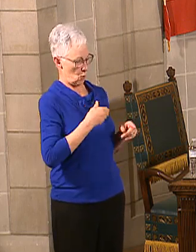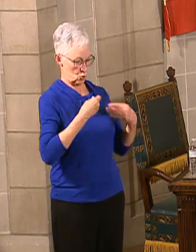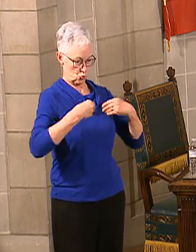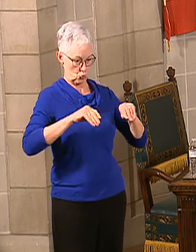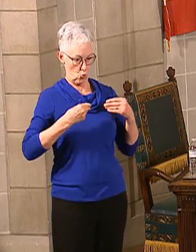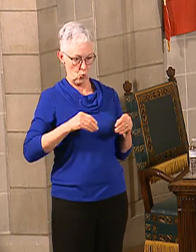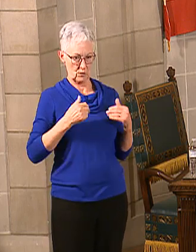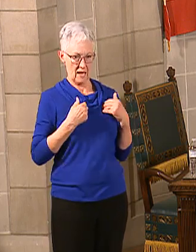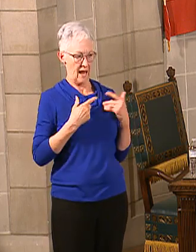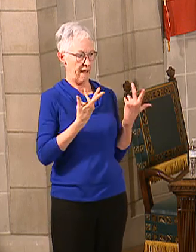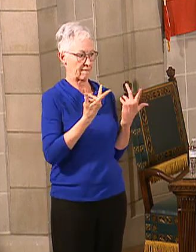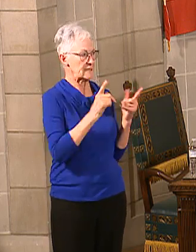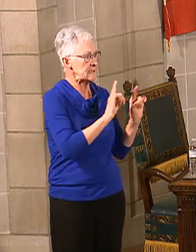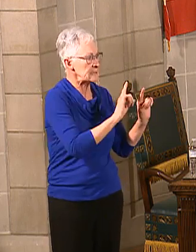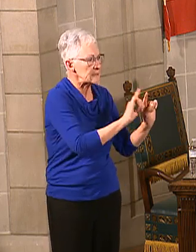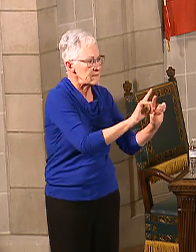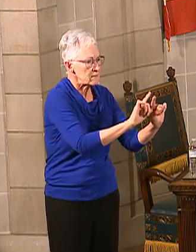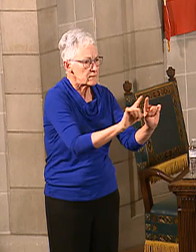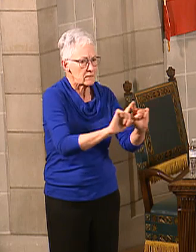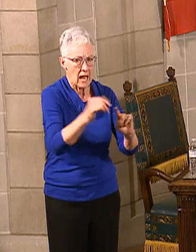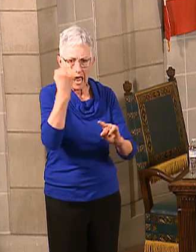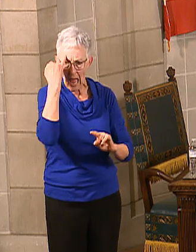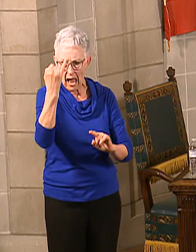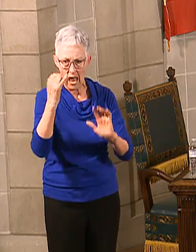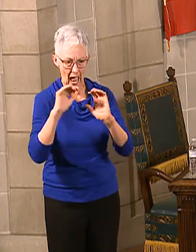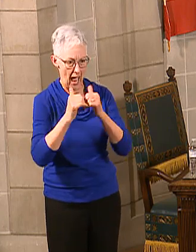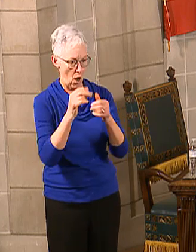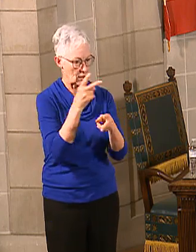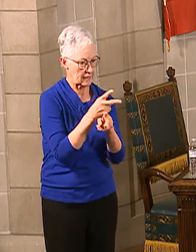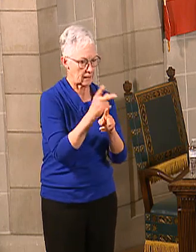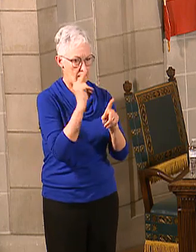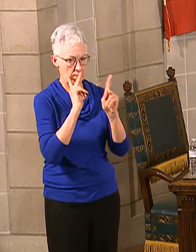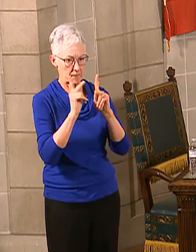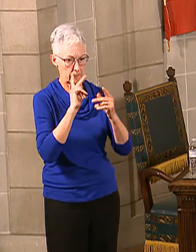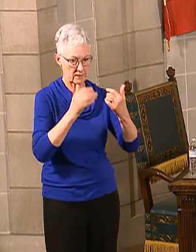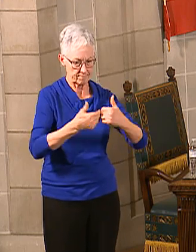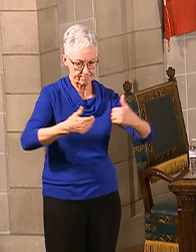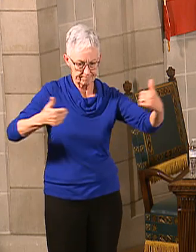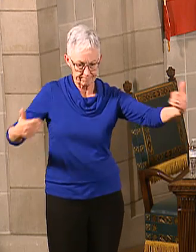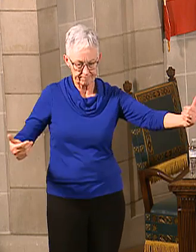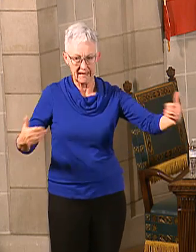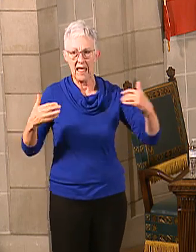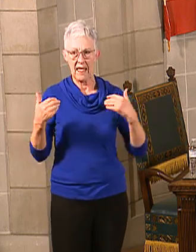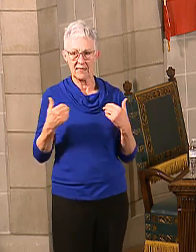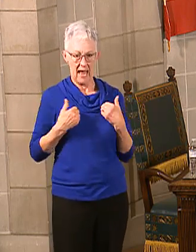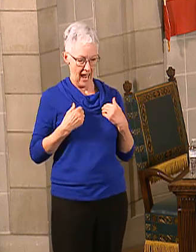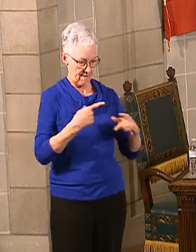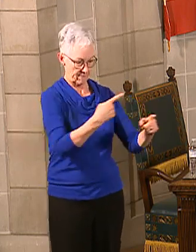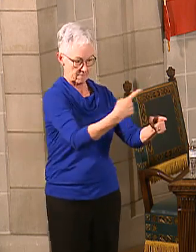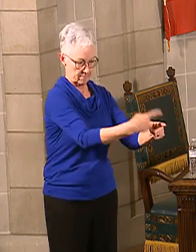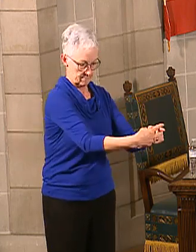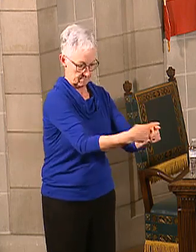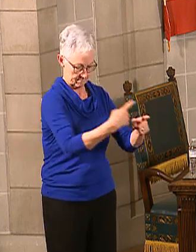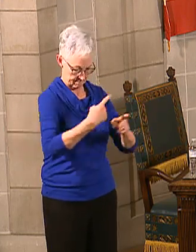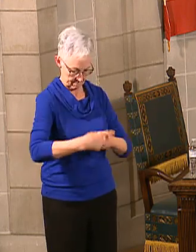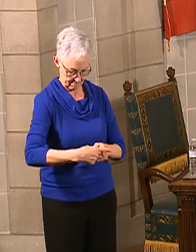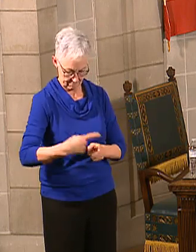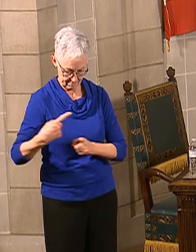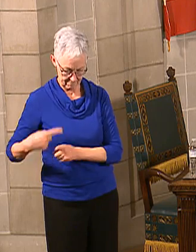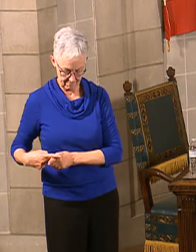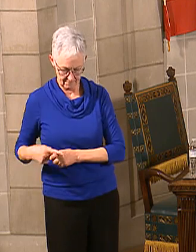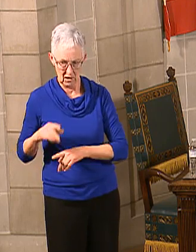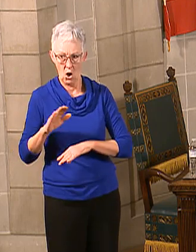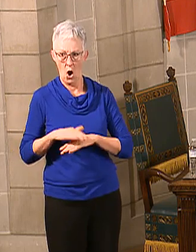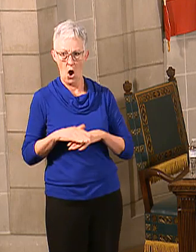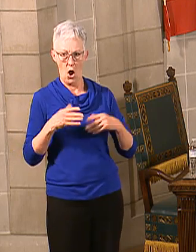strategies to try to keep people apart from each other. They have markings on the store. They have plexiglass that separates people